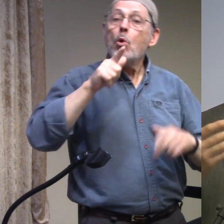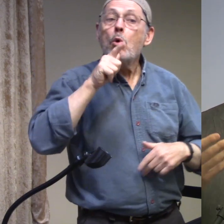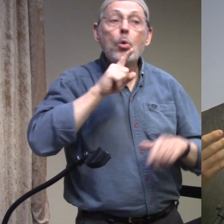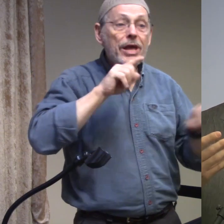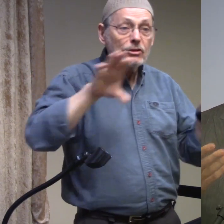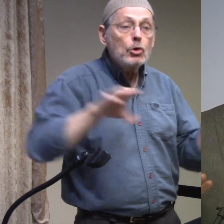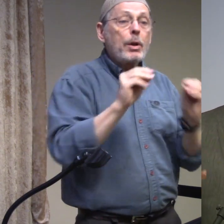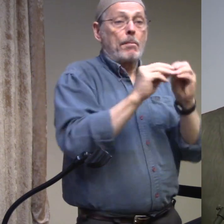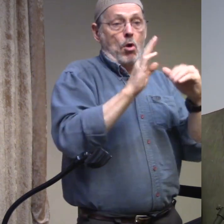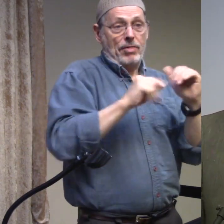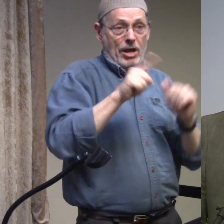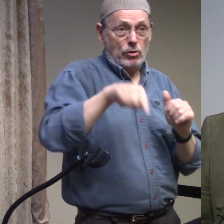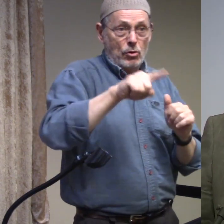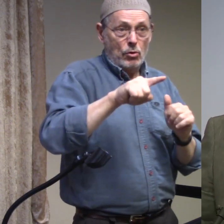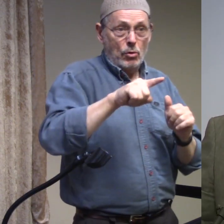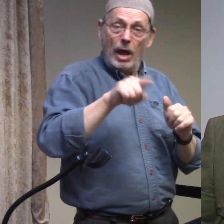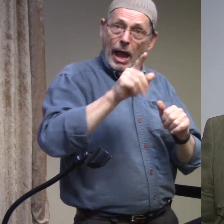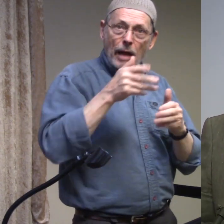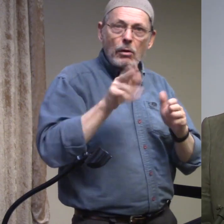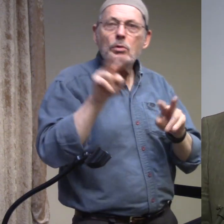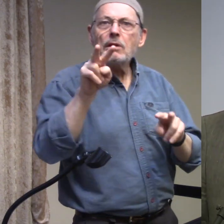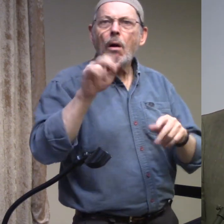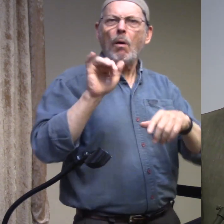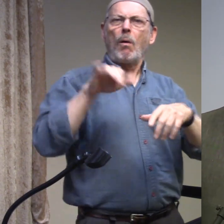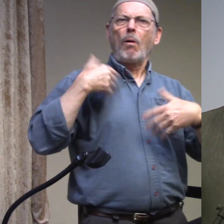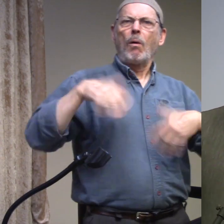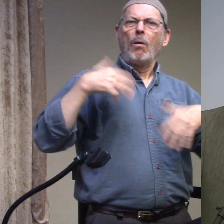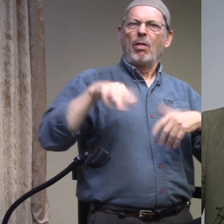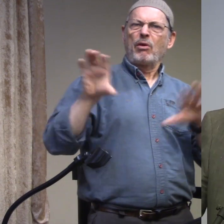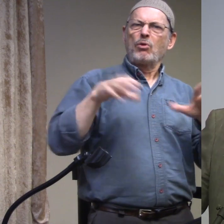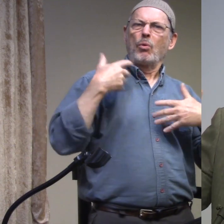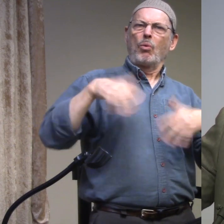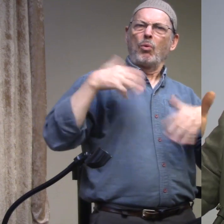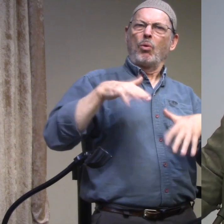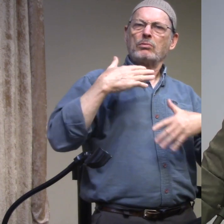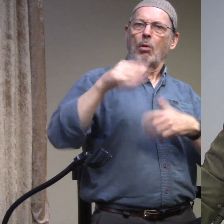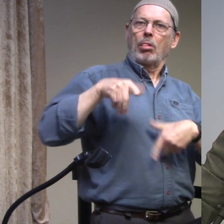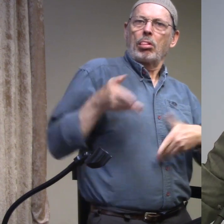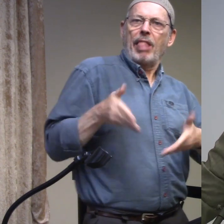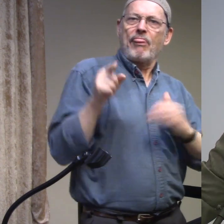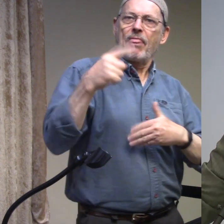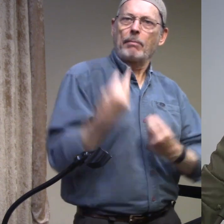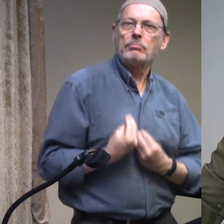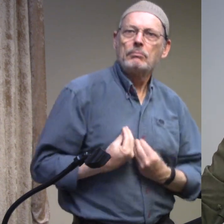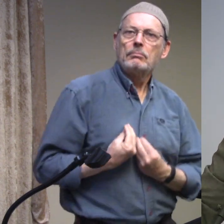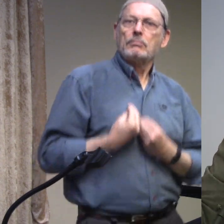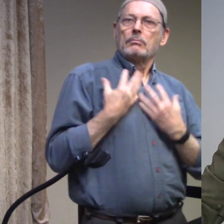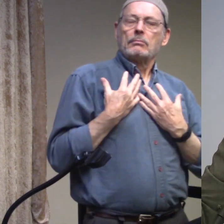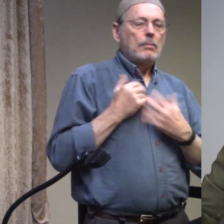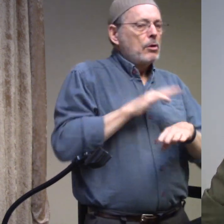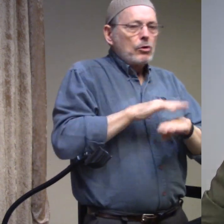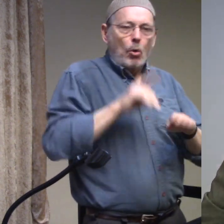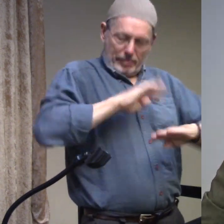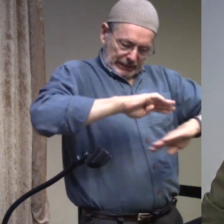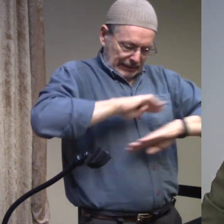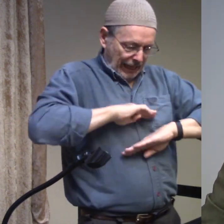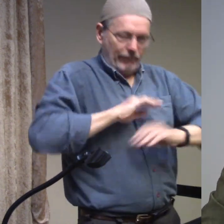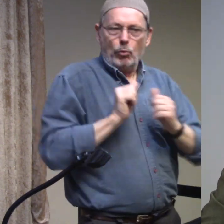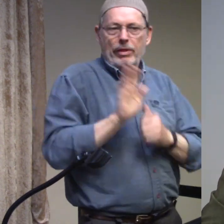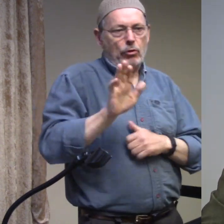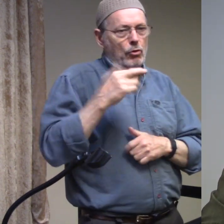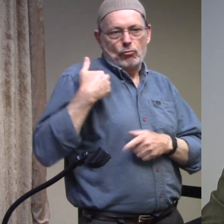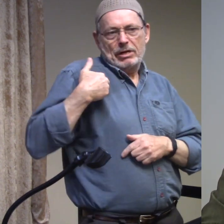than me, so I can be inspired to do more. And the epitome of stupidity is to be satisfied with my religious